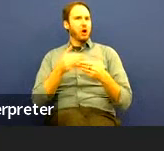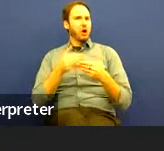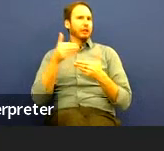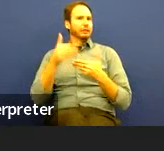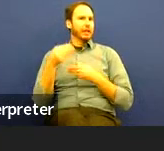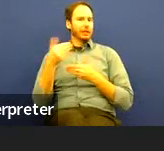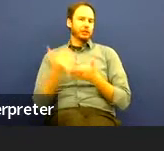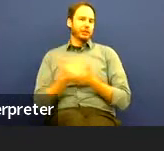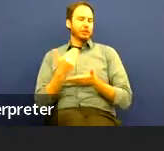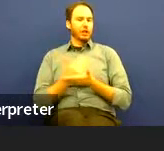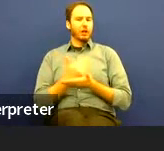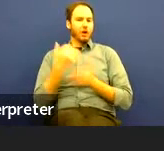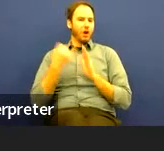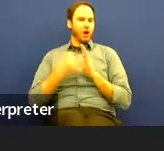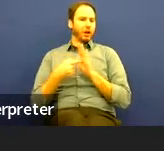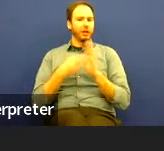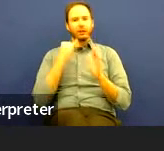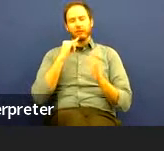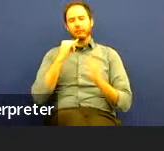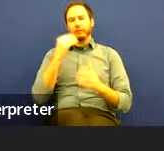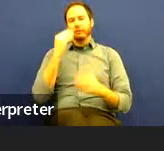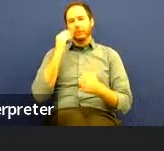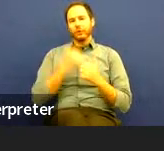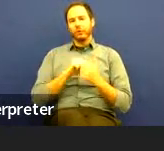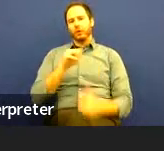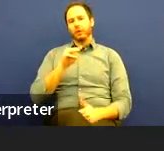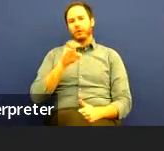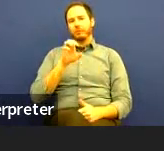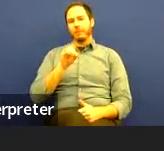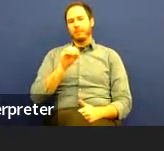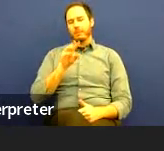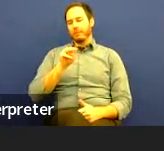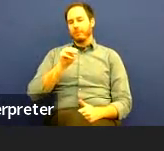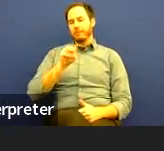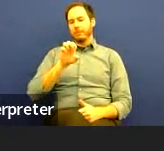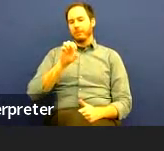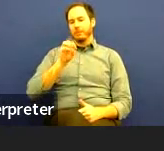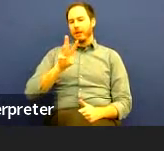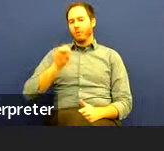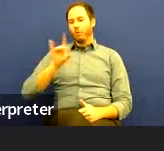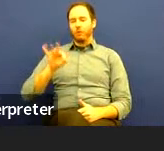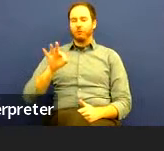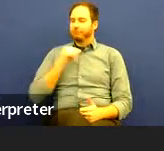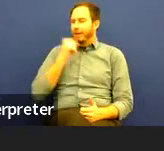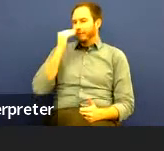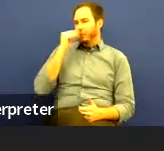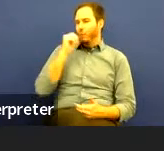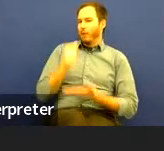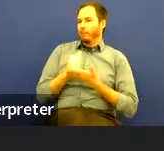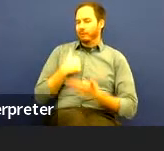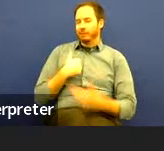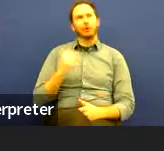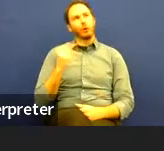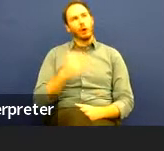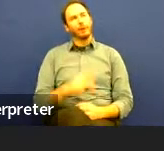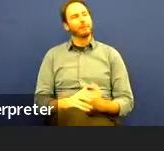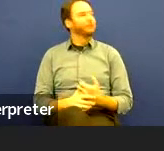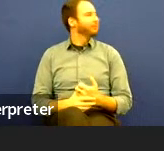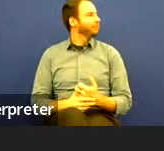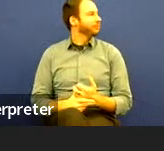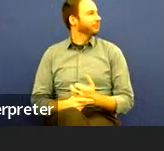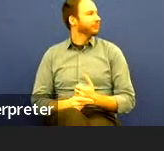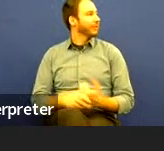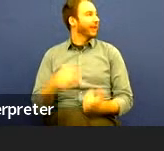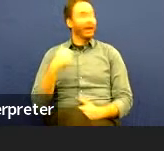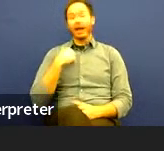you're familiar with Meow Wolf, if you're not, I'd recommend looking at Meow Wolf. Help me. No. And I